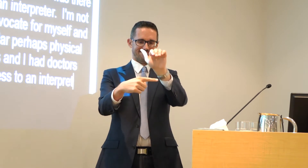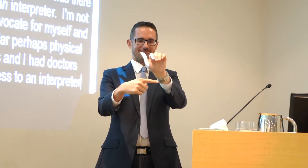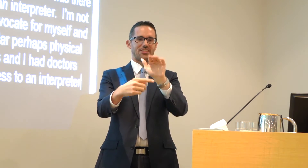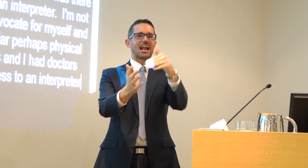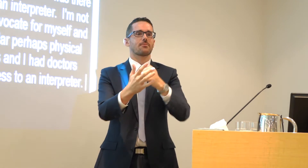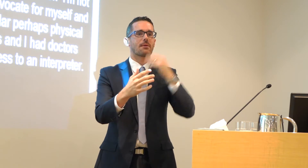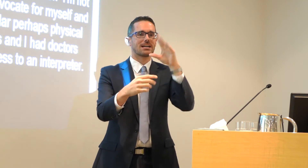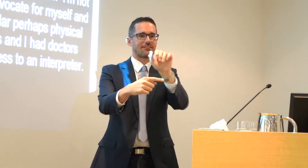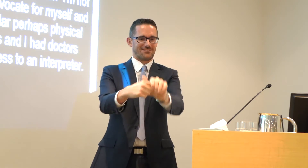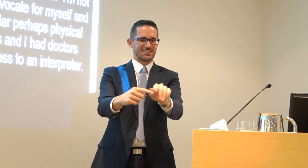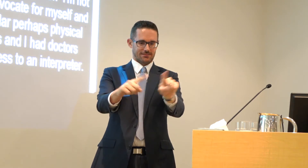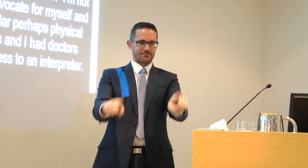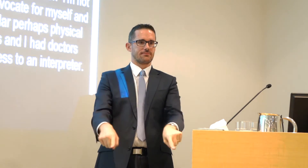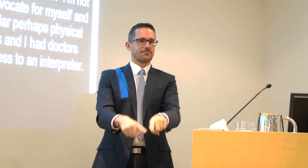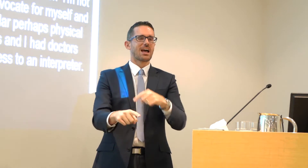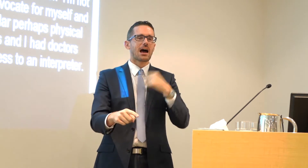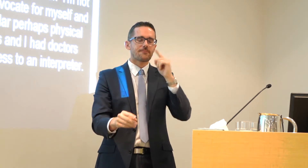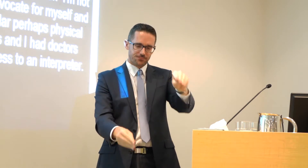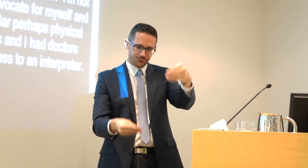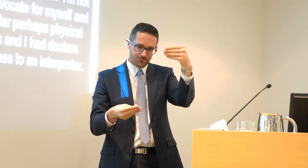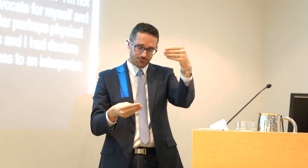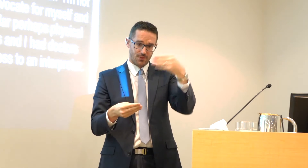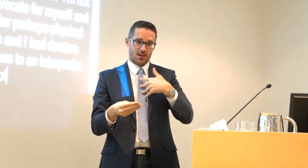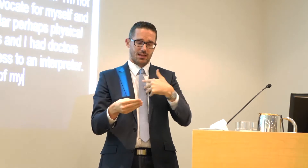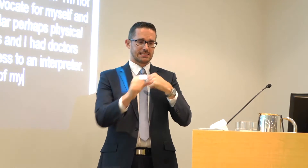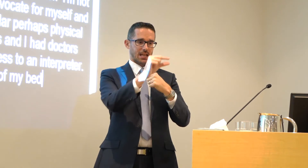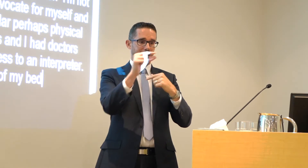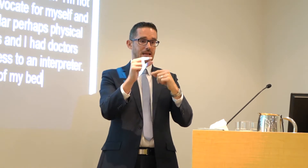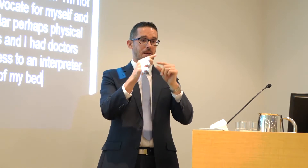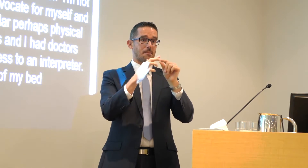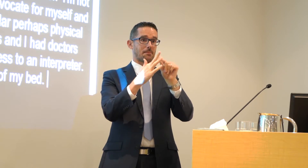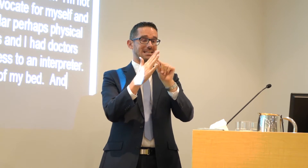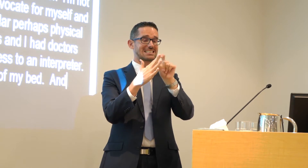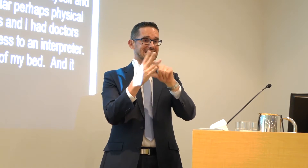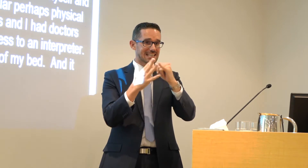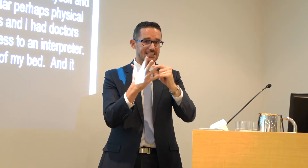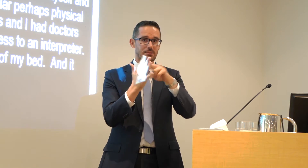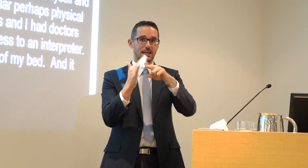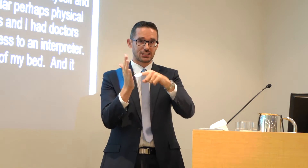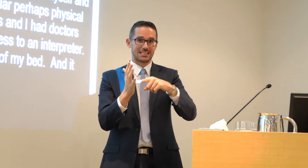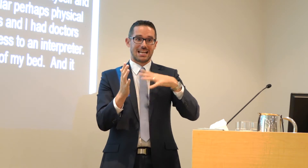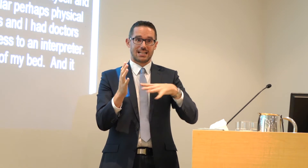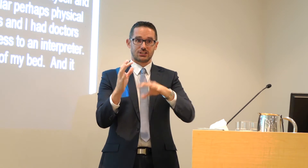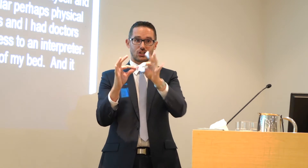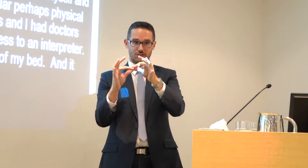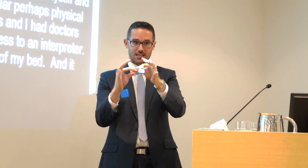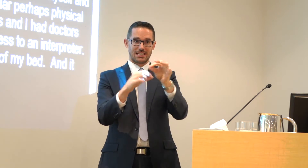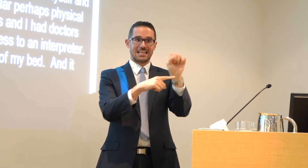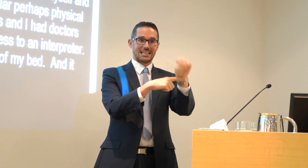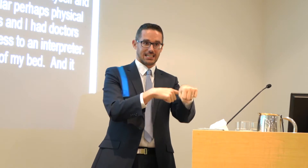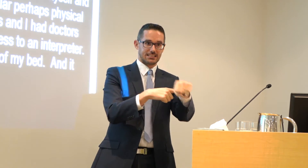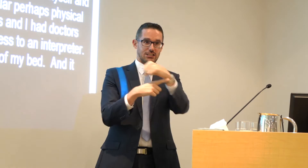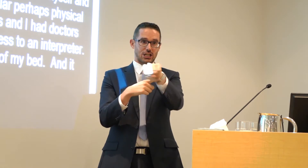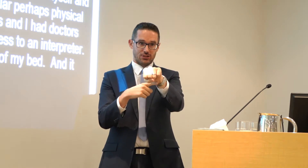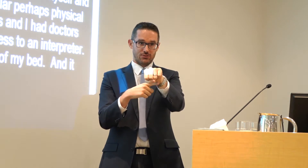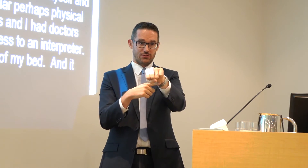I got out of my bed and I looked at the file at the end of my bed, and it actually noted on there, well, it says, does